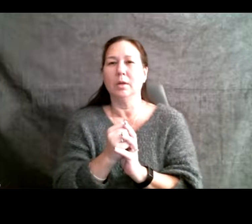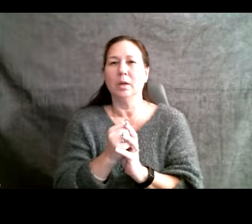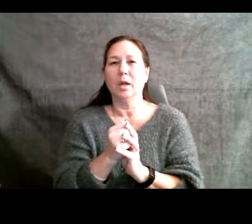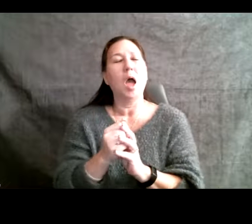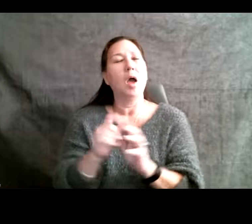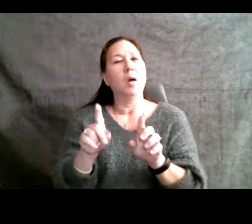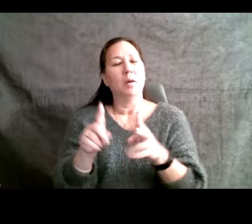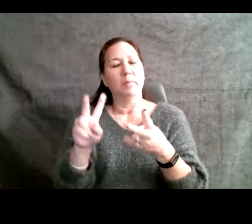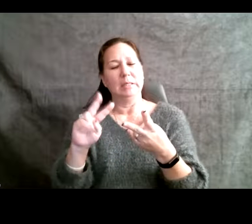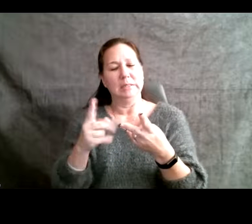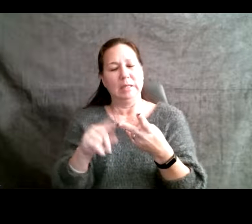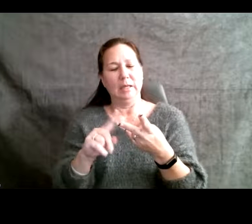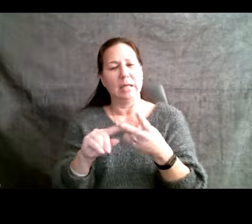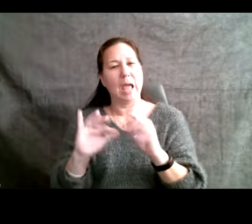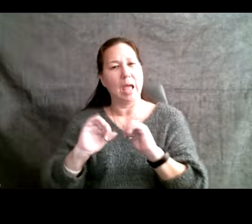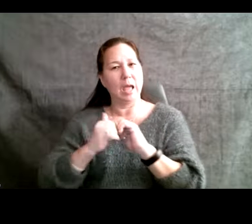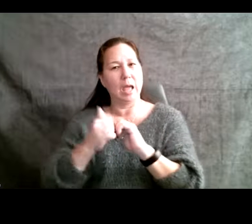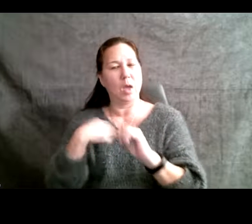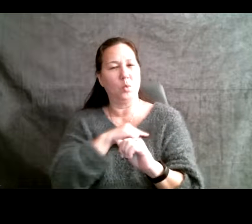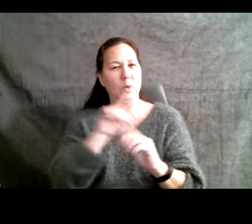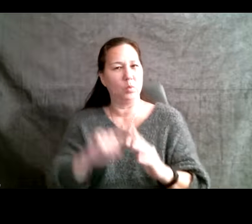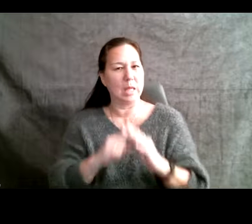implement that needs to be